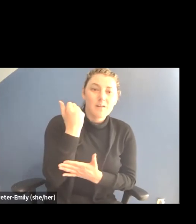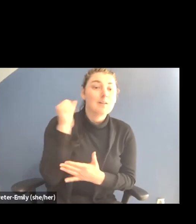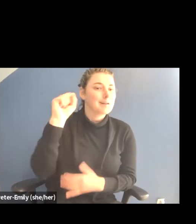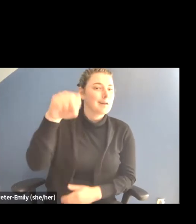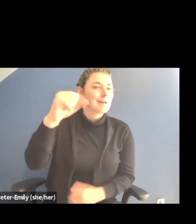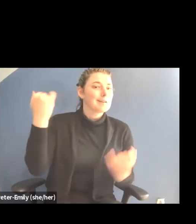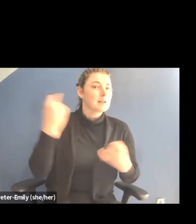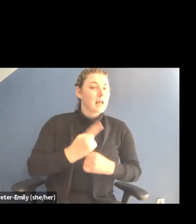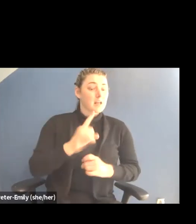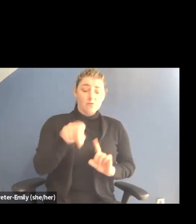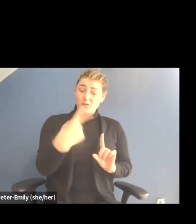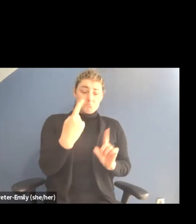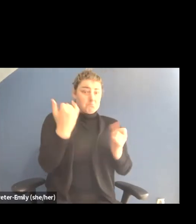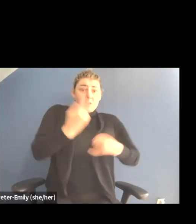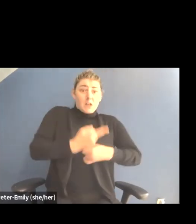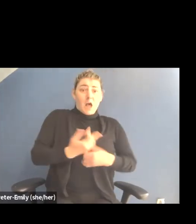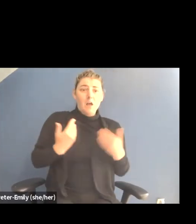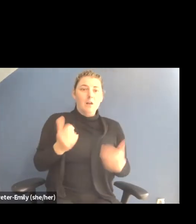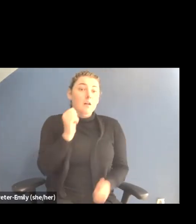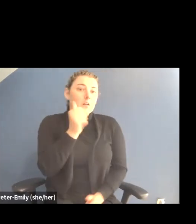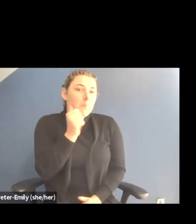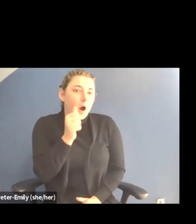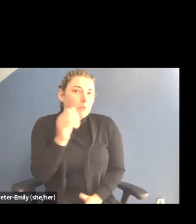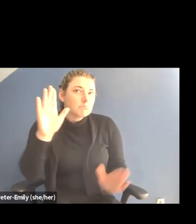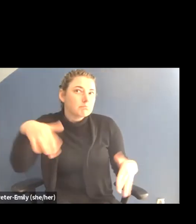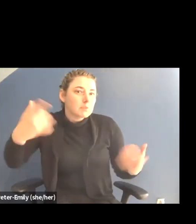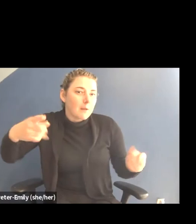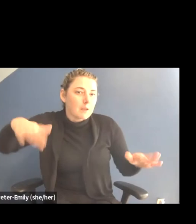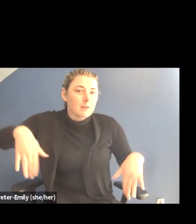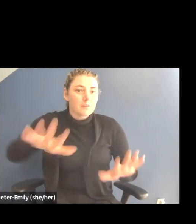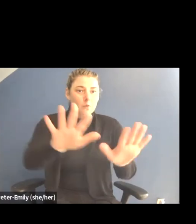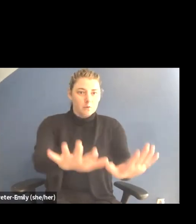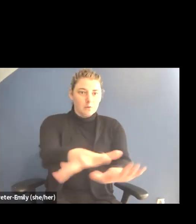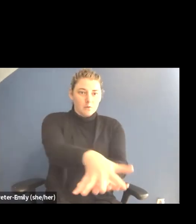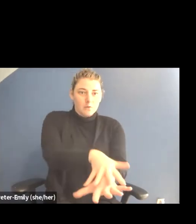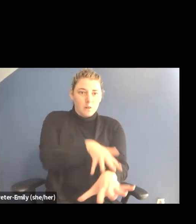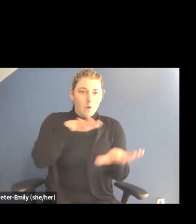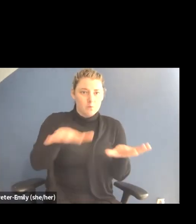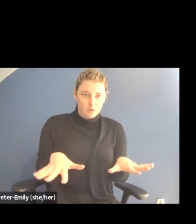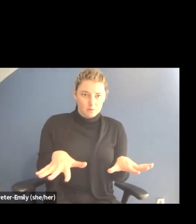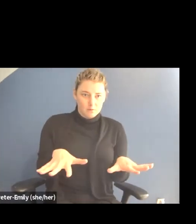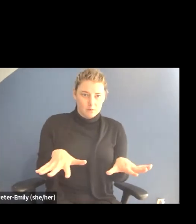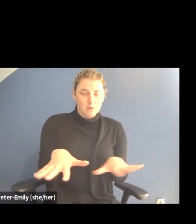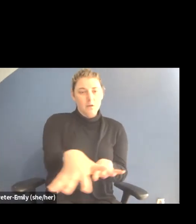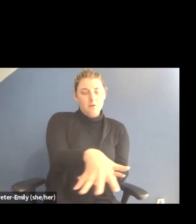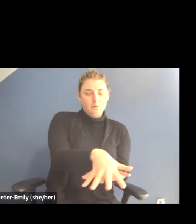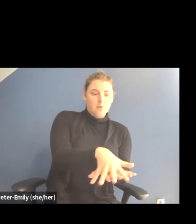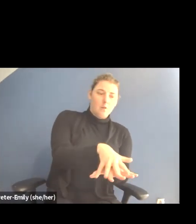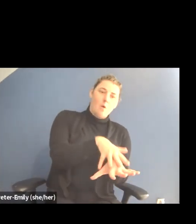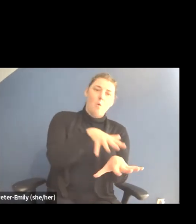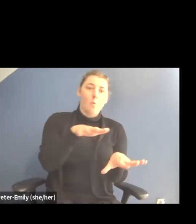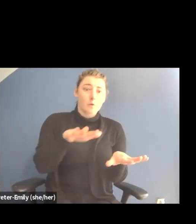is only today. Tomorrow ain't here yet, so slow down. Slow